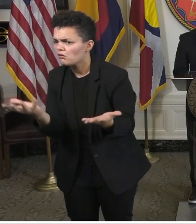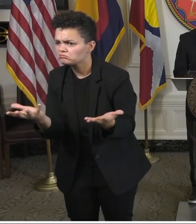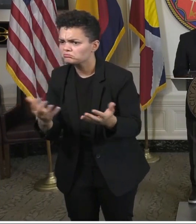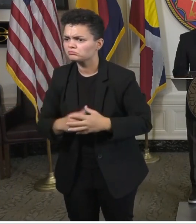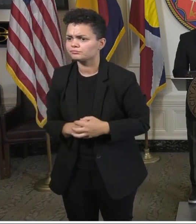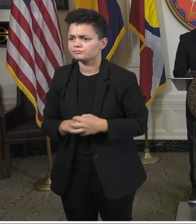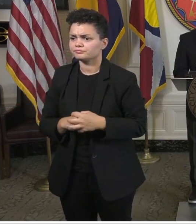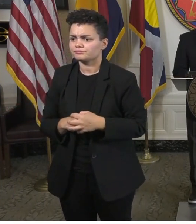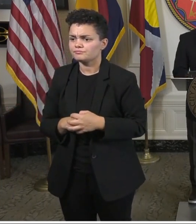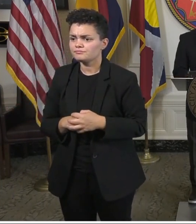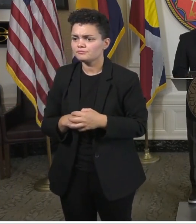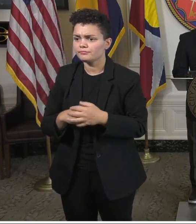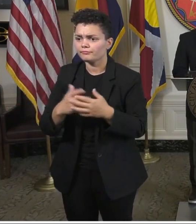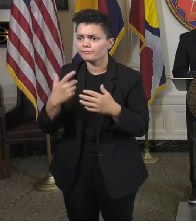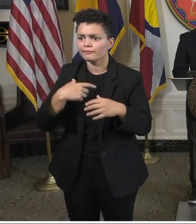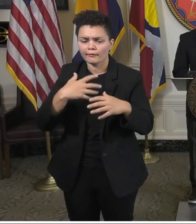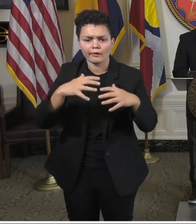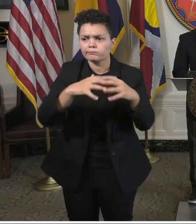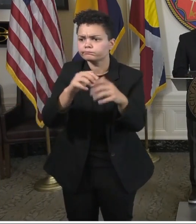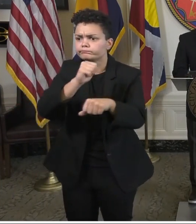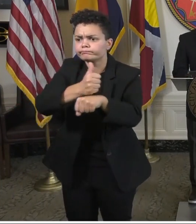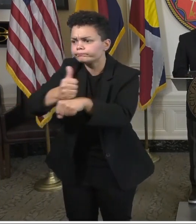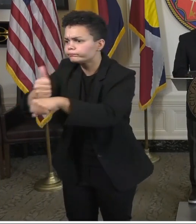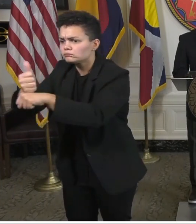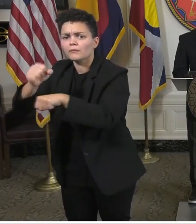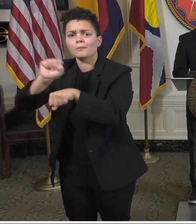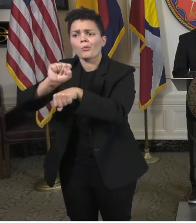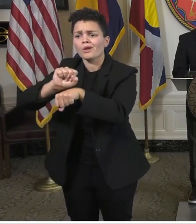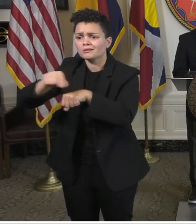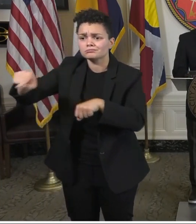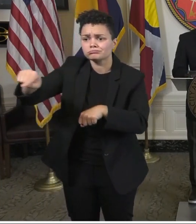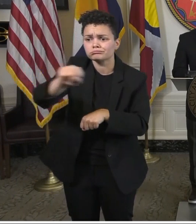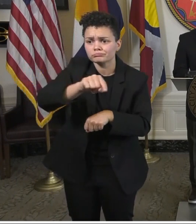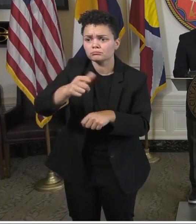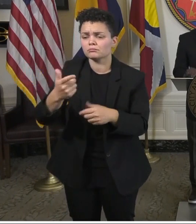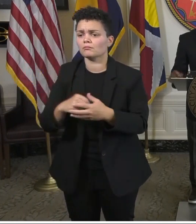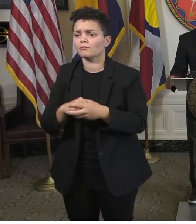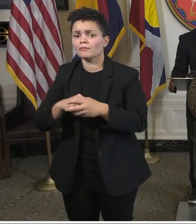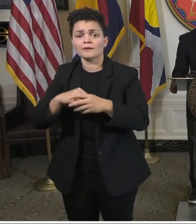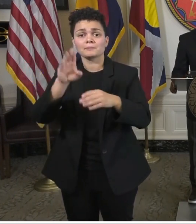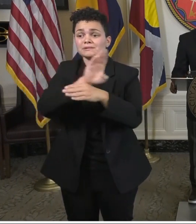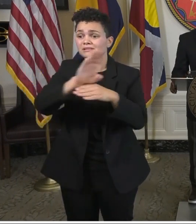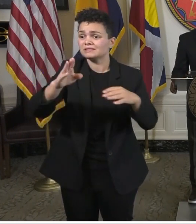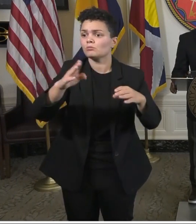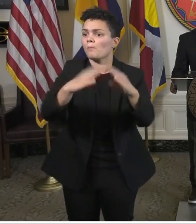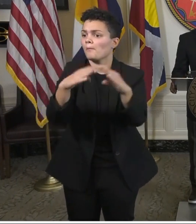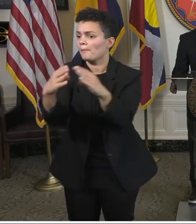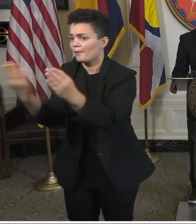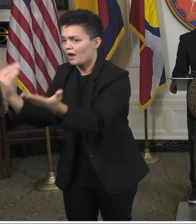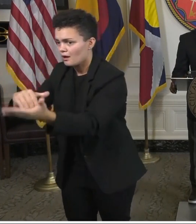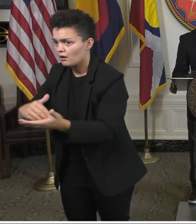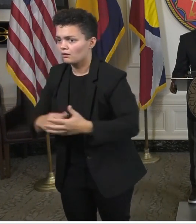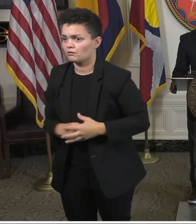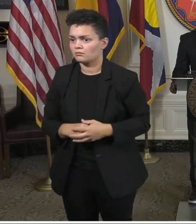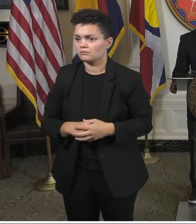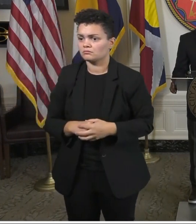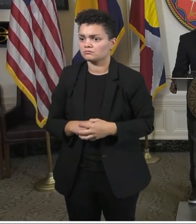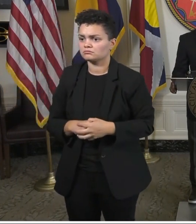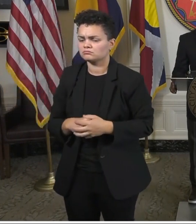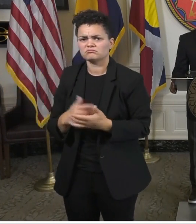public health disparities, and ensuring community feedback and equity in our recovery efforts. This work has